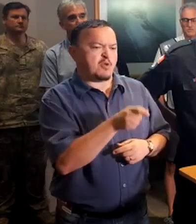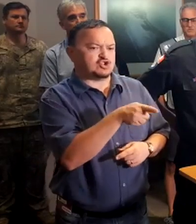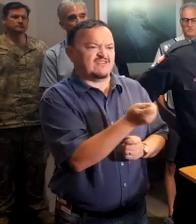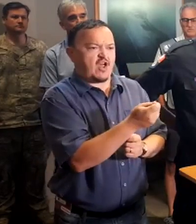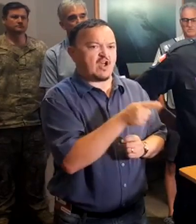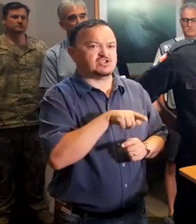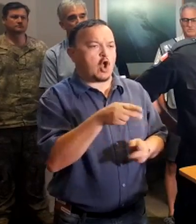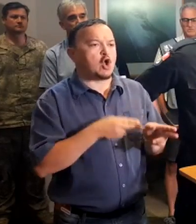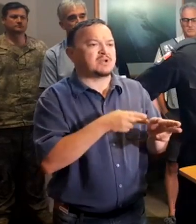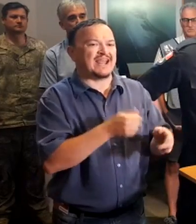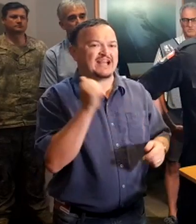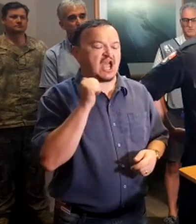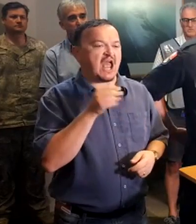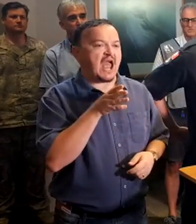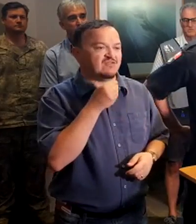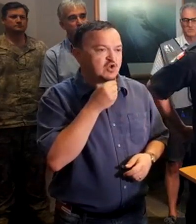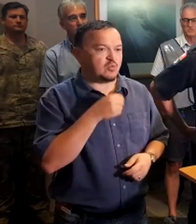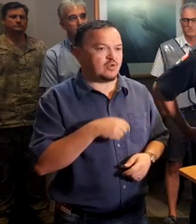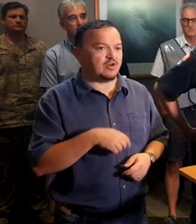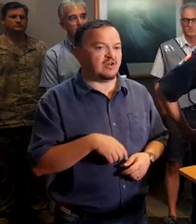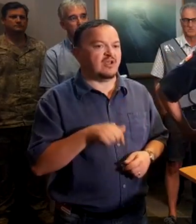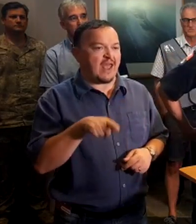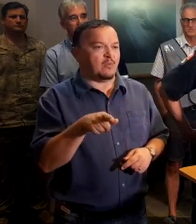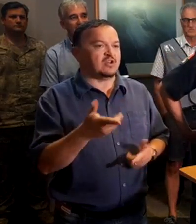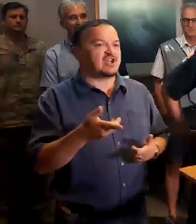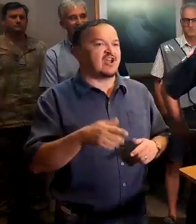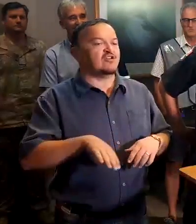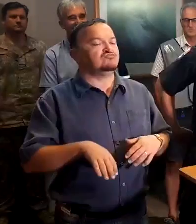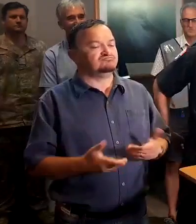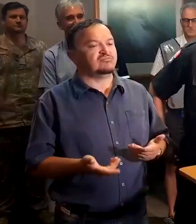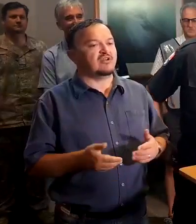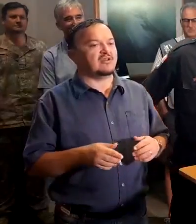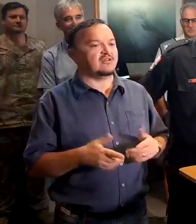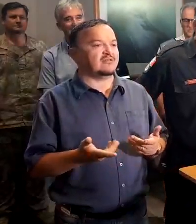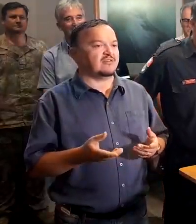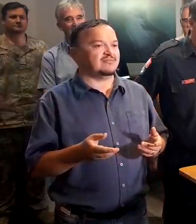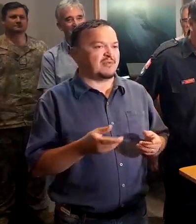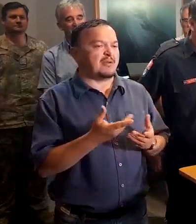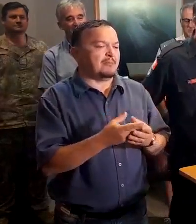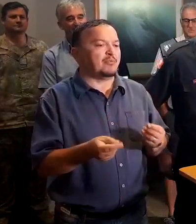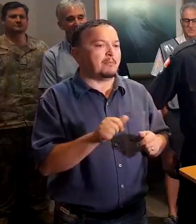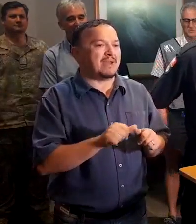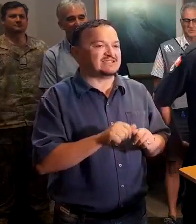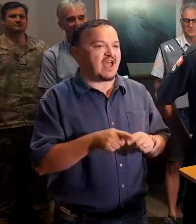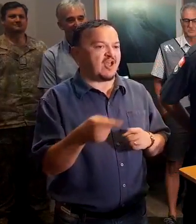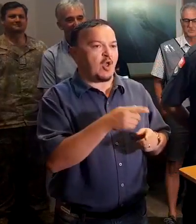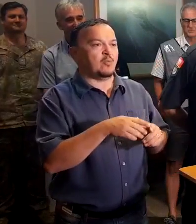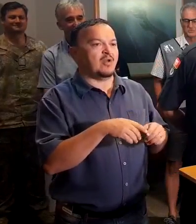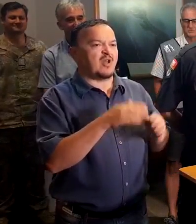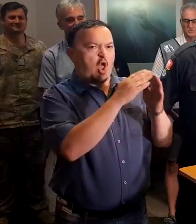and in some very palatial hotels, I'm told. So far better than Tent City.